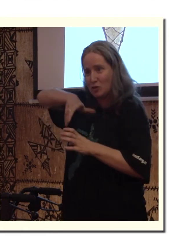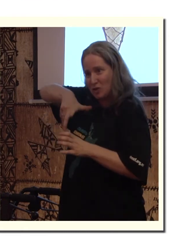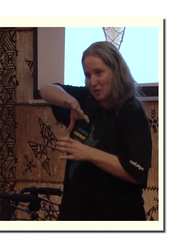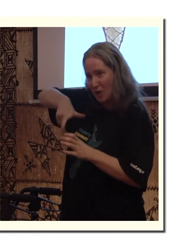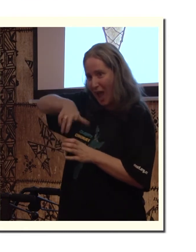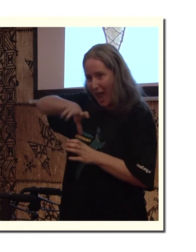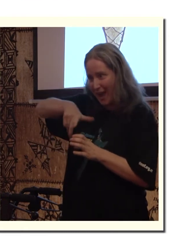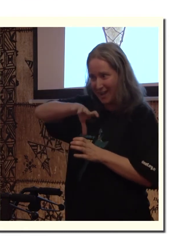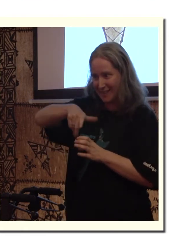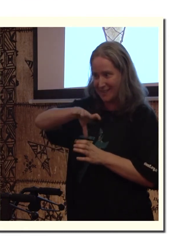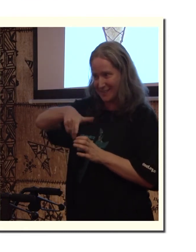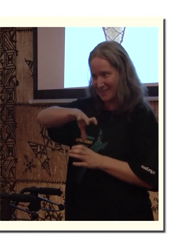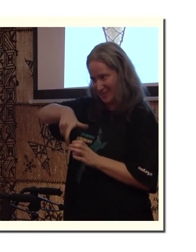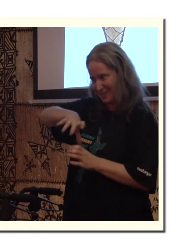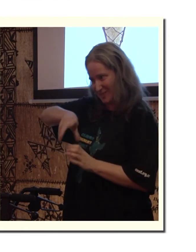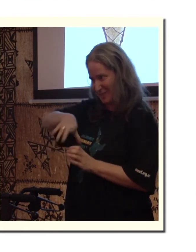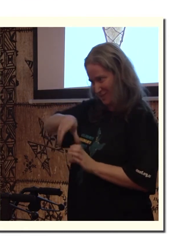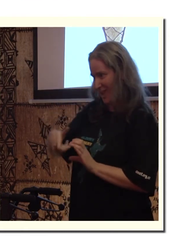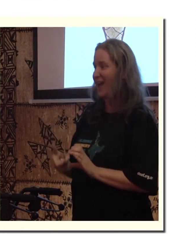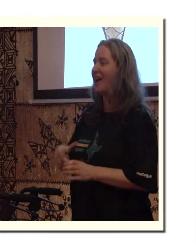J, jar.